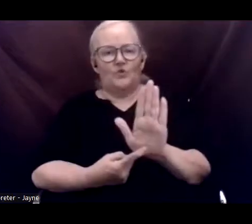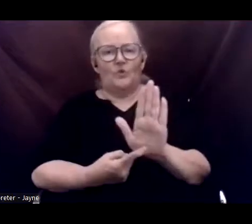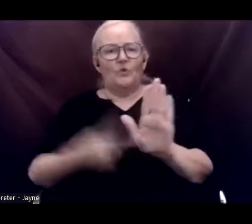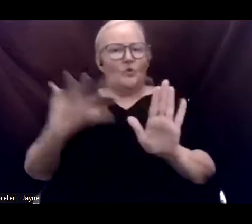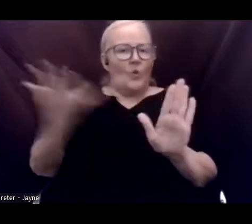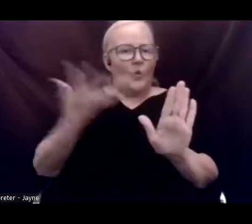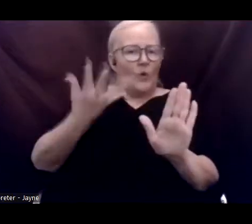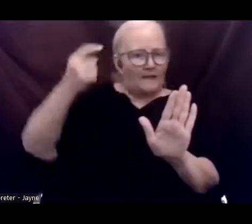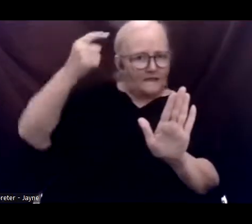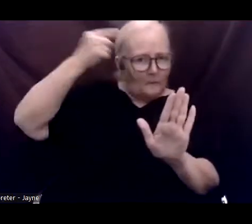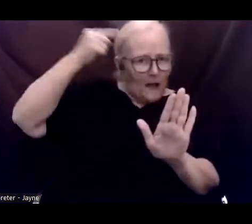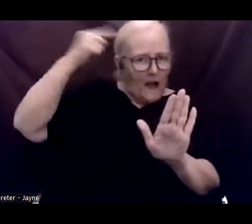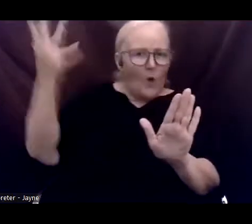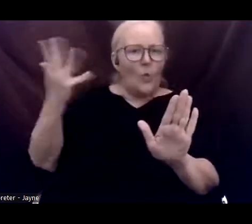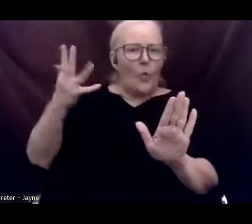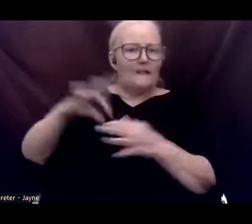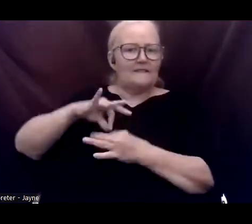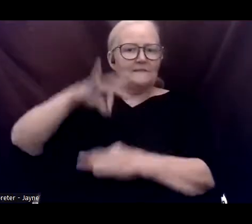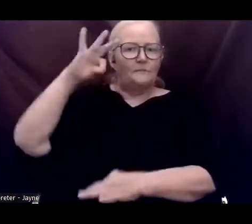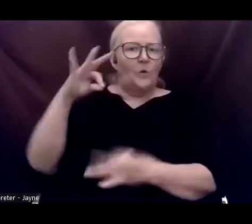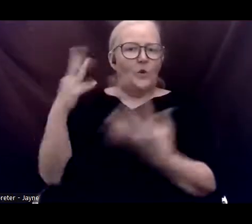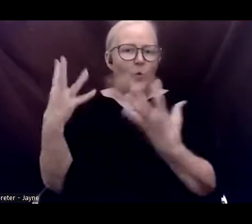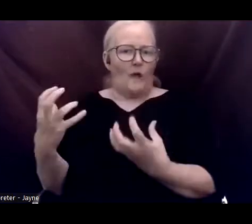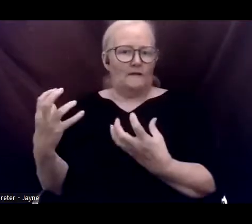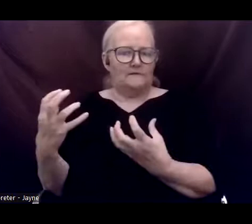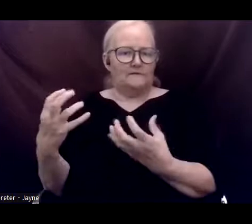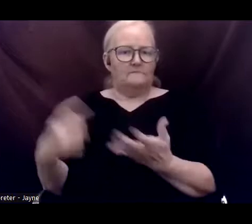mental and spiritual intention.